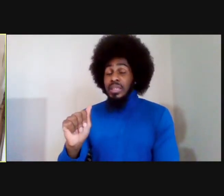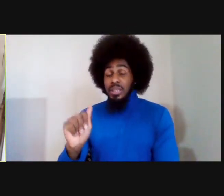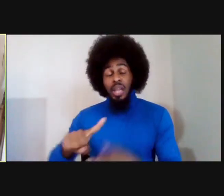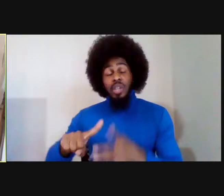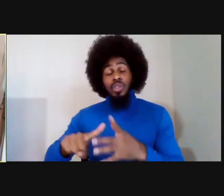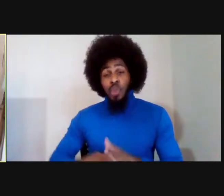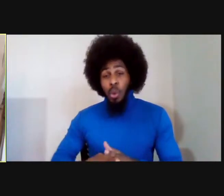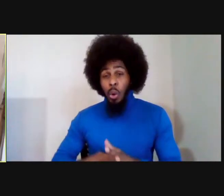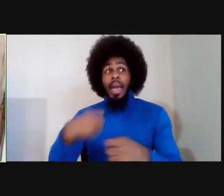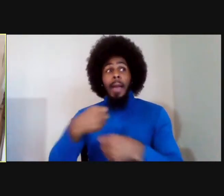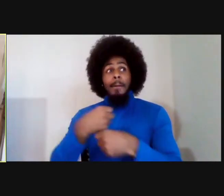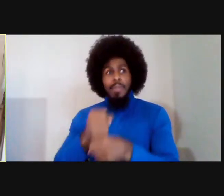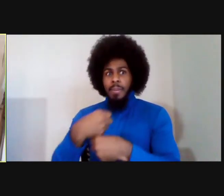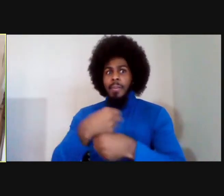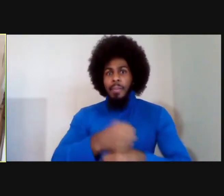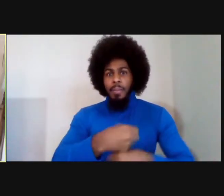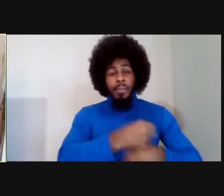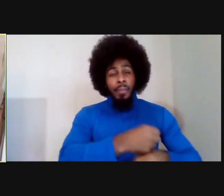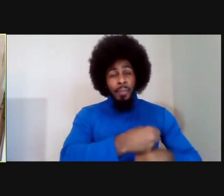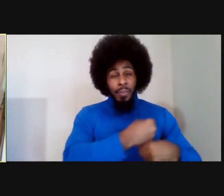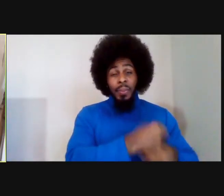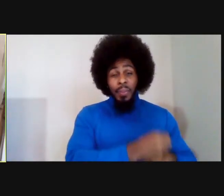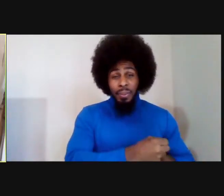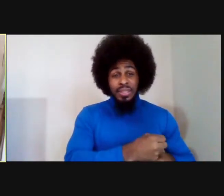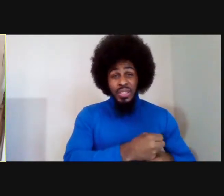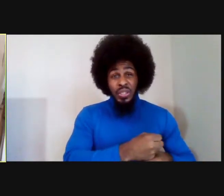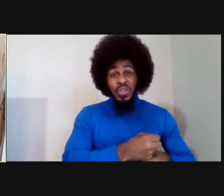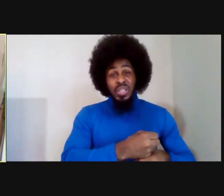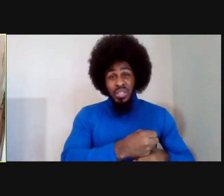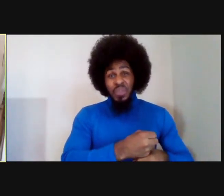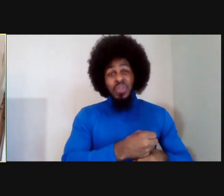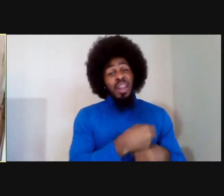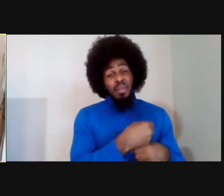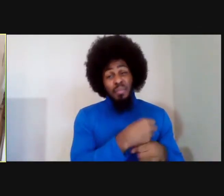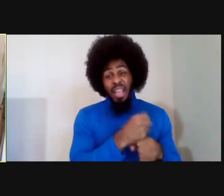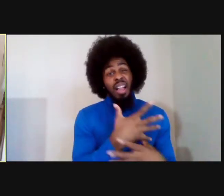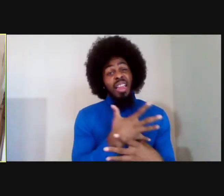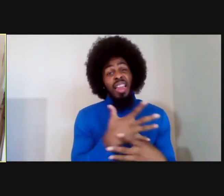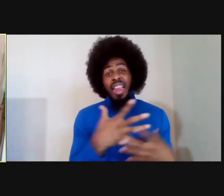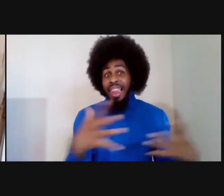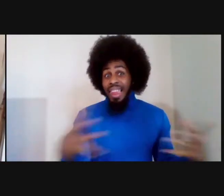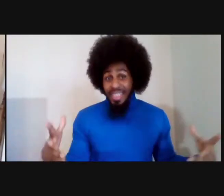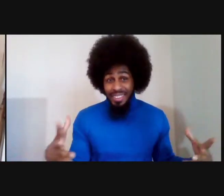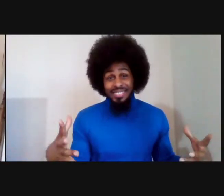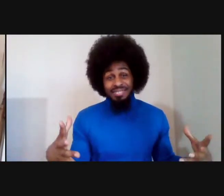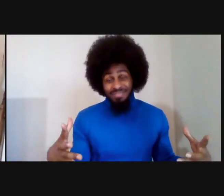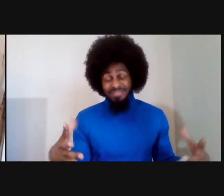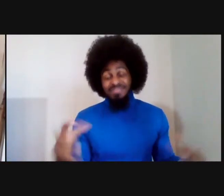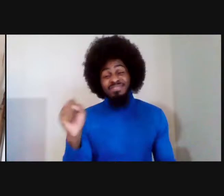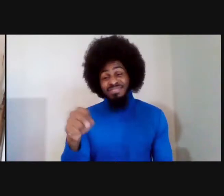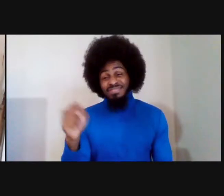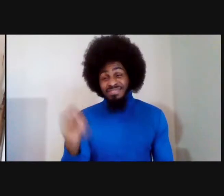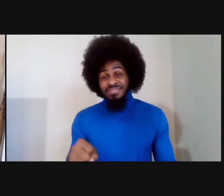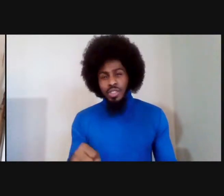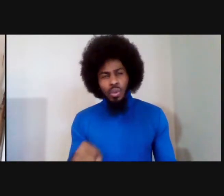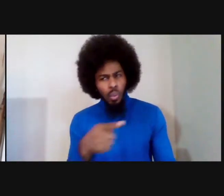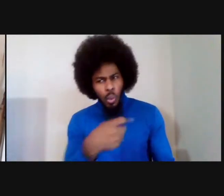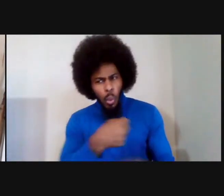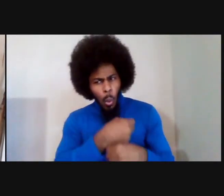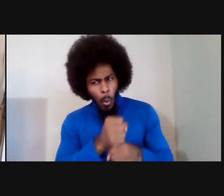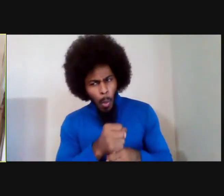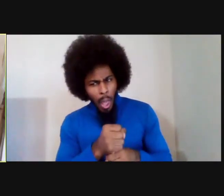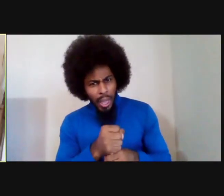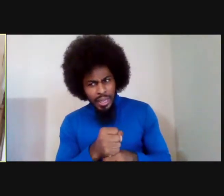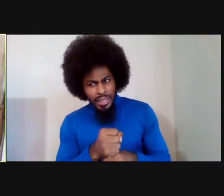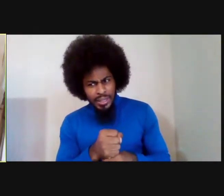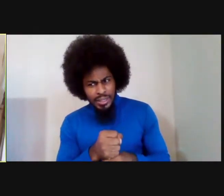sharing it, your refrigerator will be overtaken. Wait, so you make kombucha also? I used to.